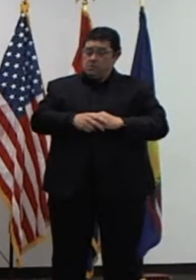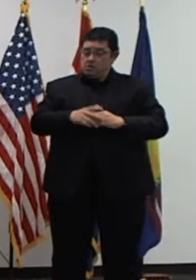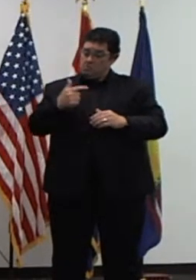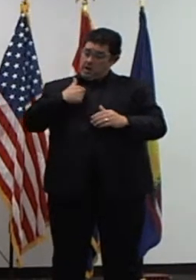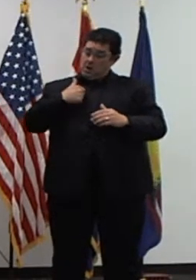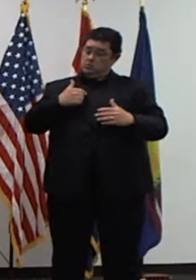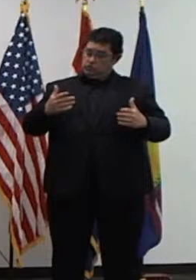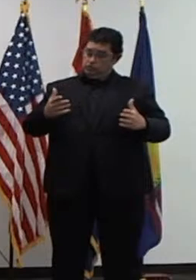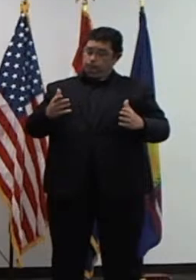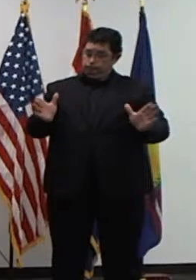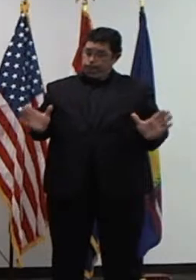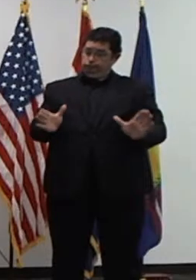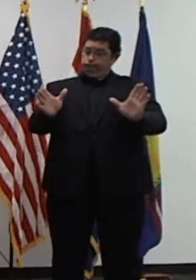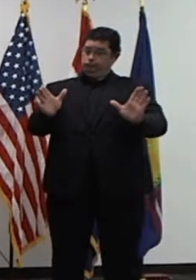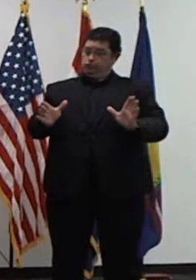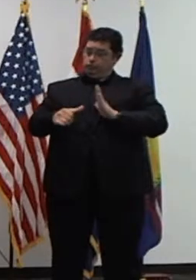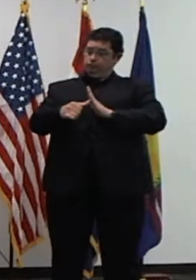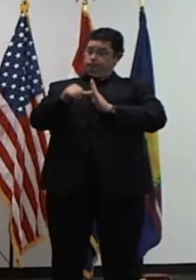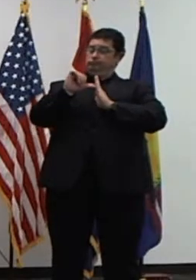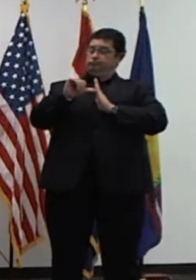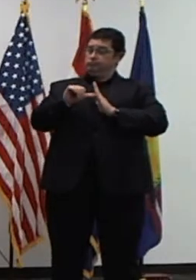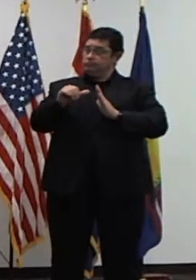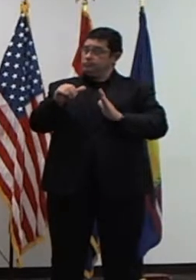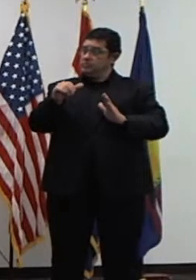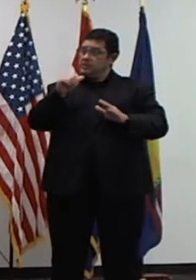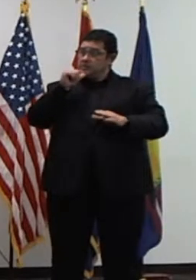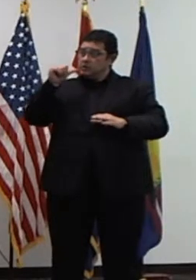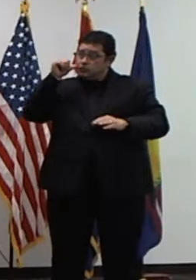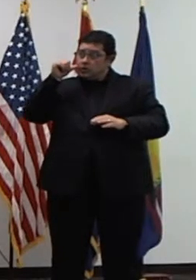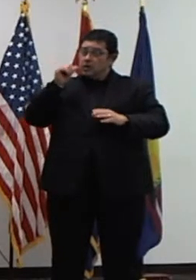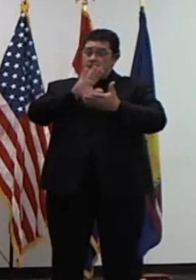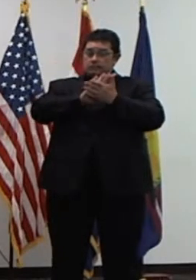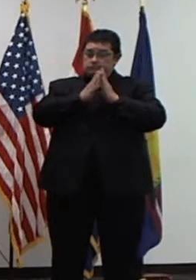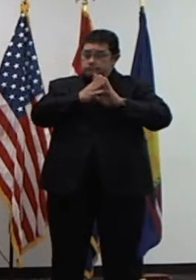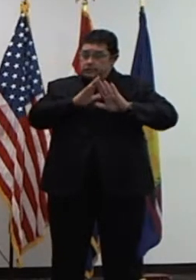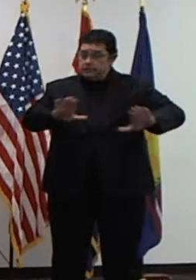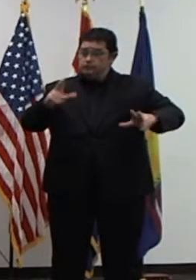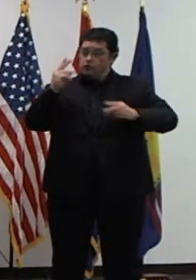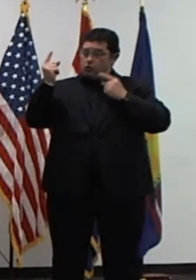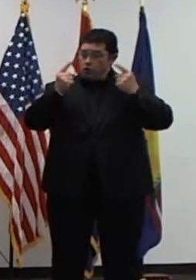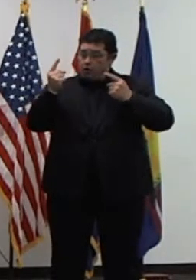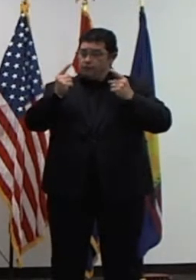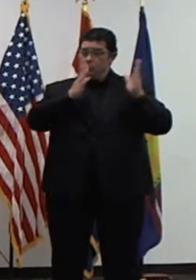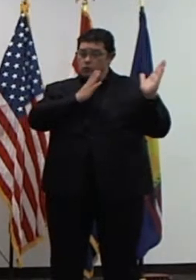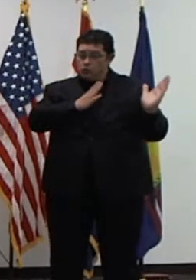as yesterday, which were very thoughtful and peaceful and organized and very well managed.